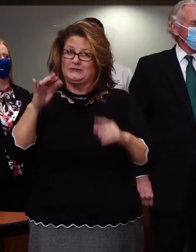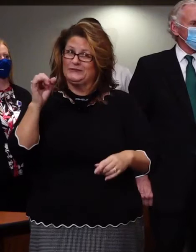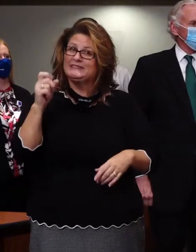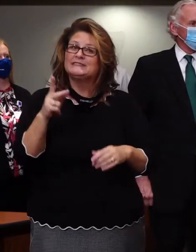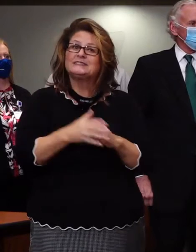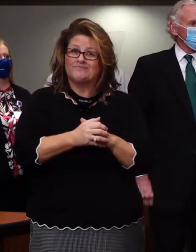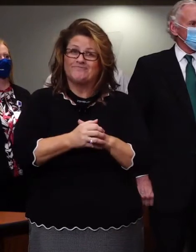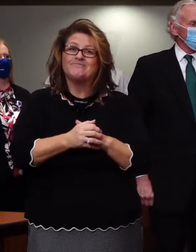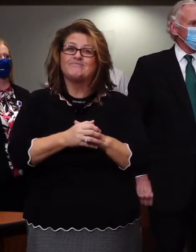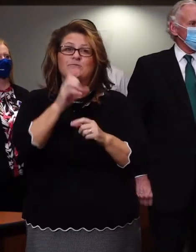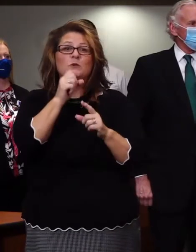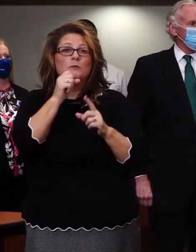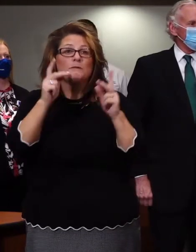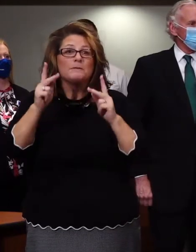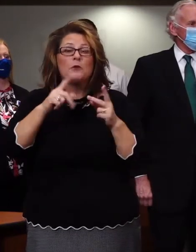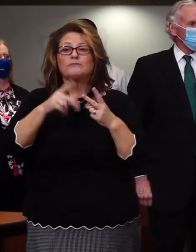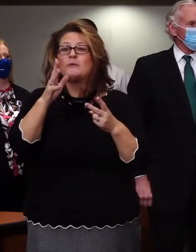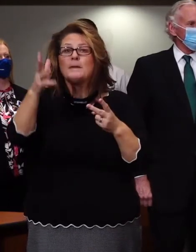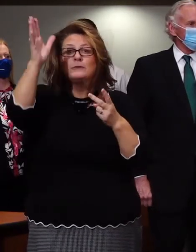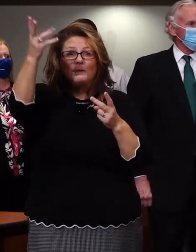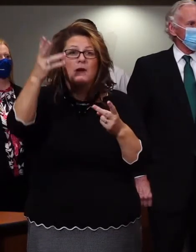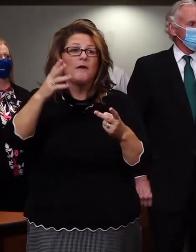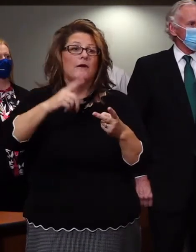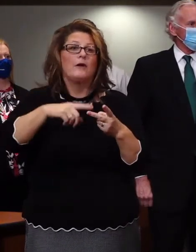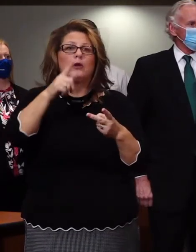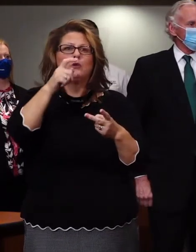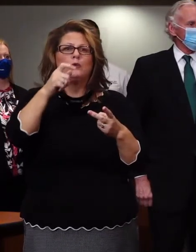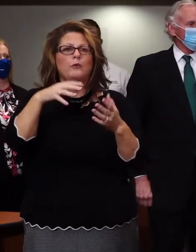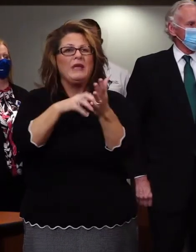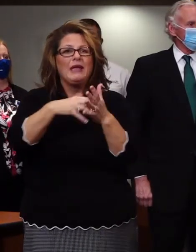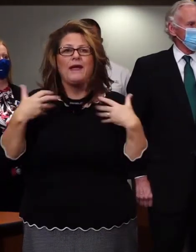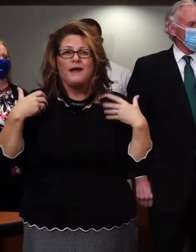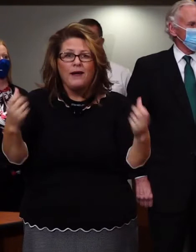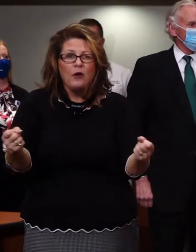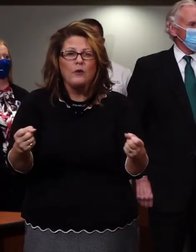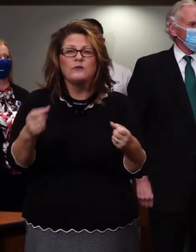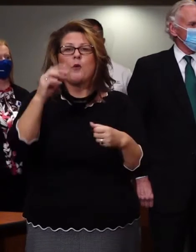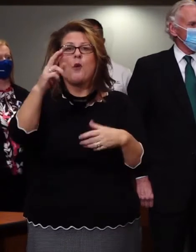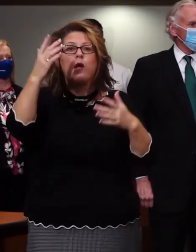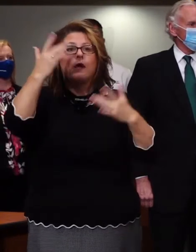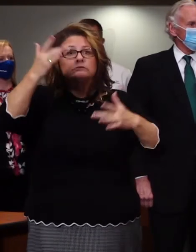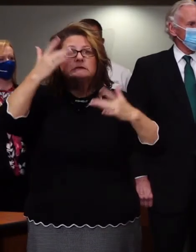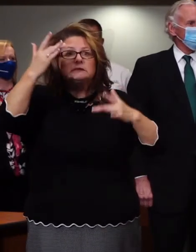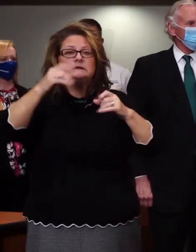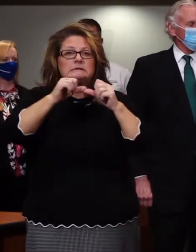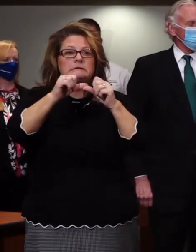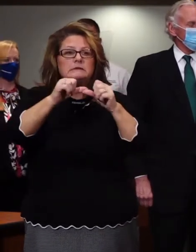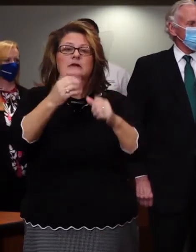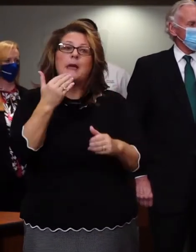elderly family members, such as parents or grandparents, those with weak immune systems, those with chronic health conditions like